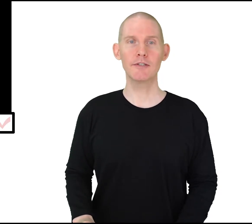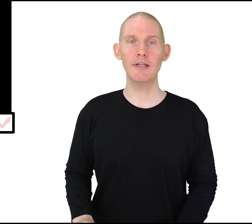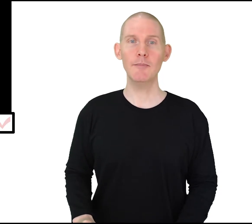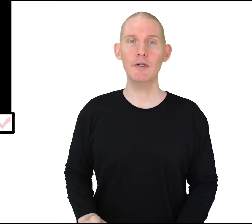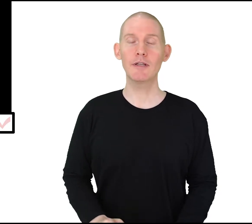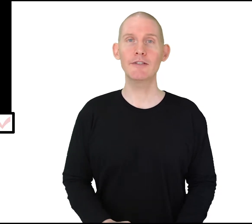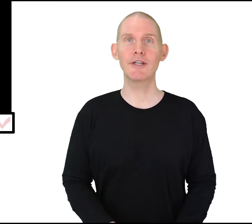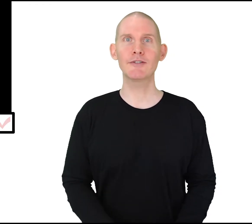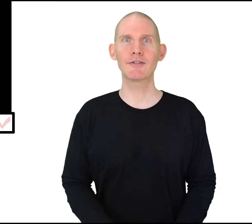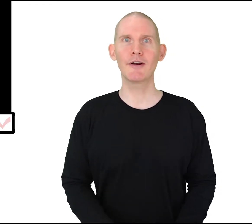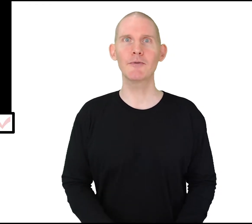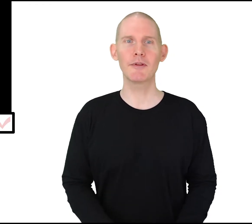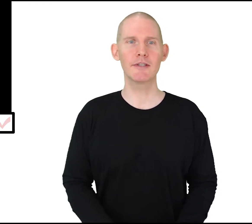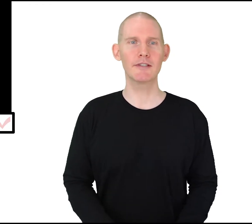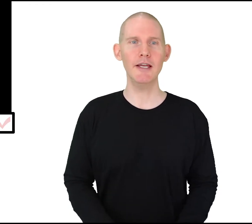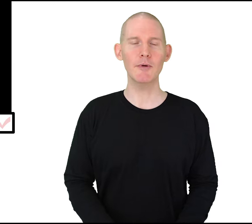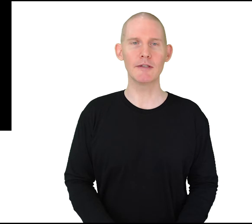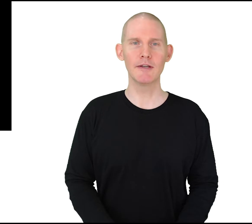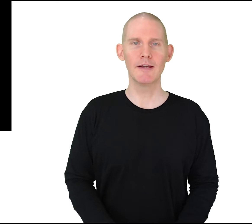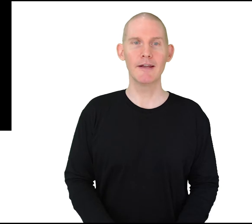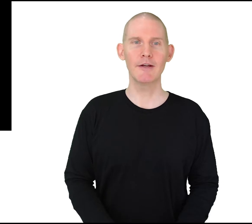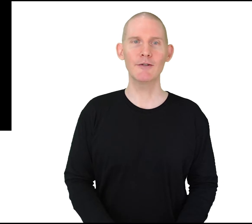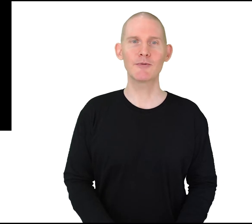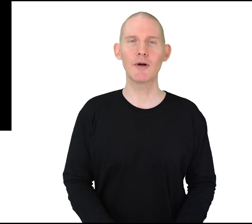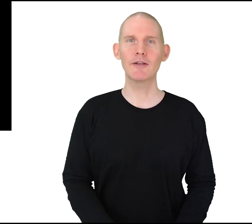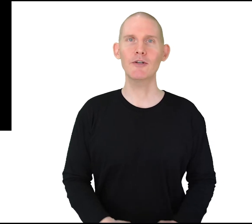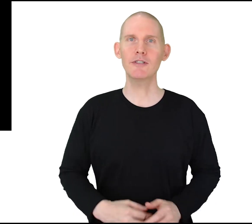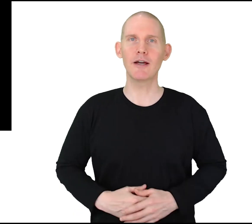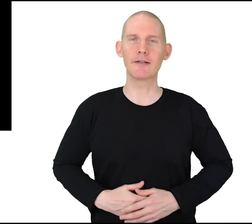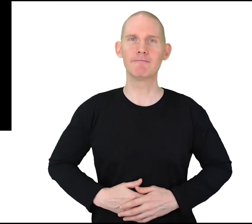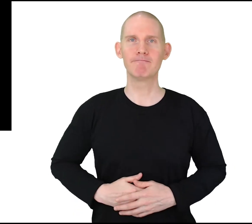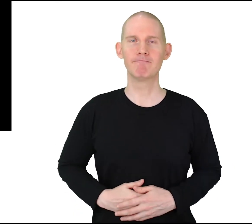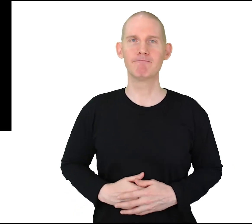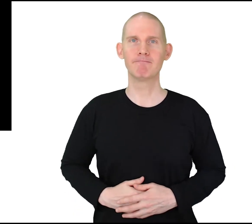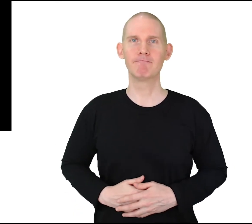statement, let's get started with the statement. Here's what it looks like.